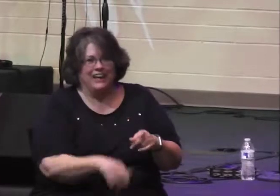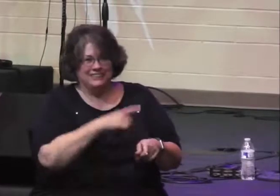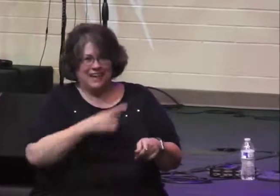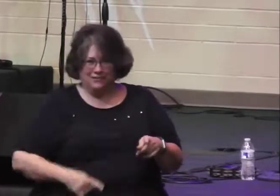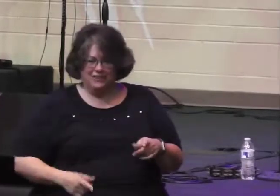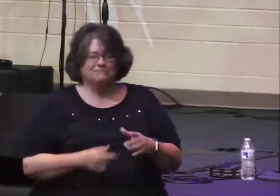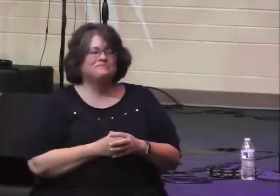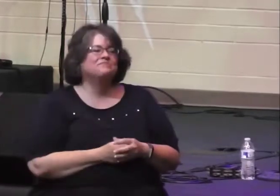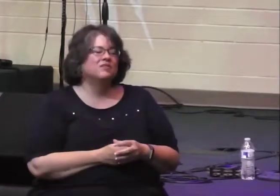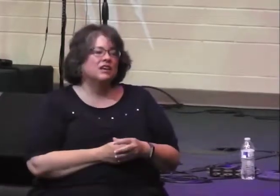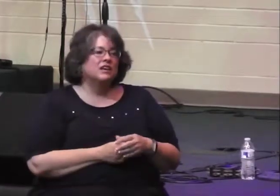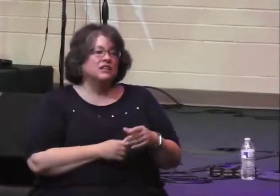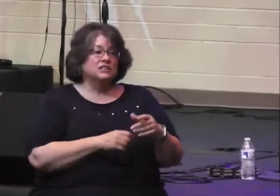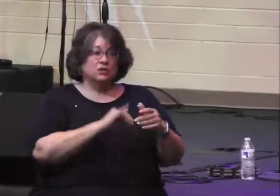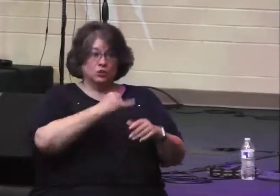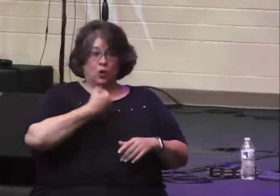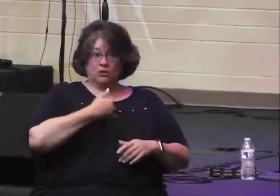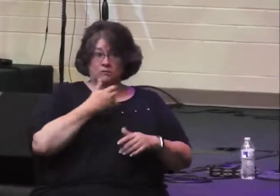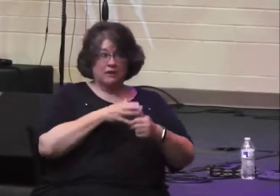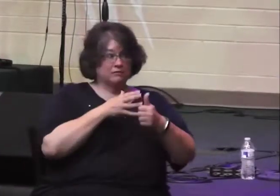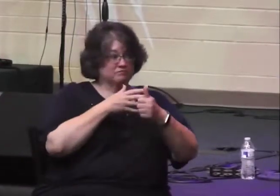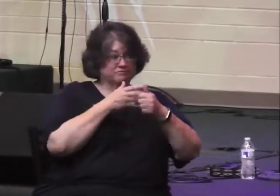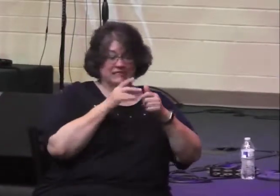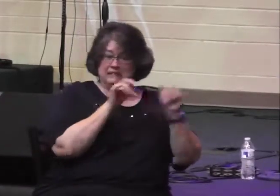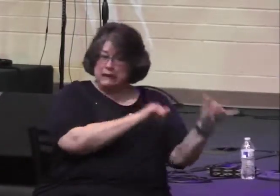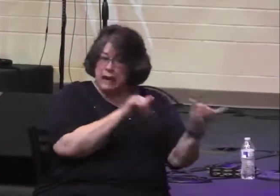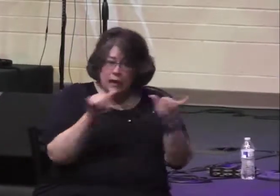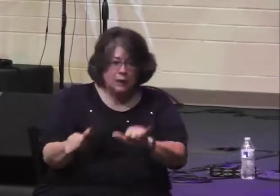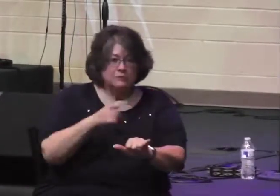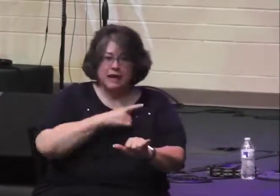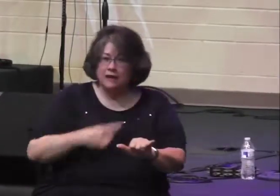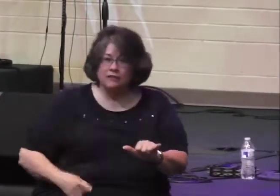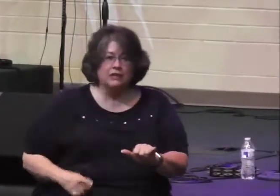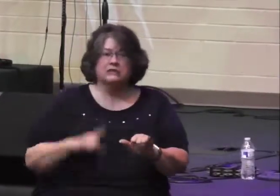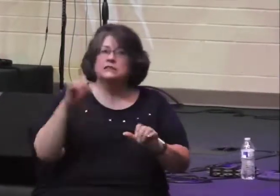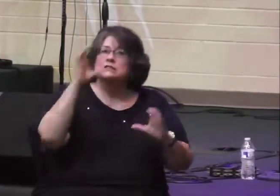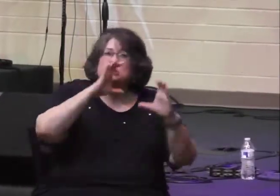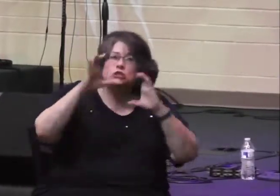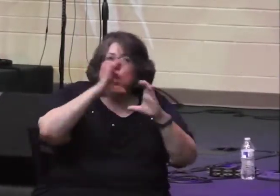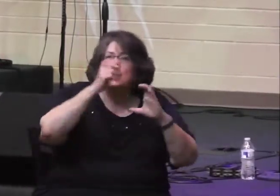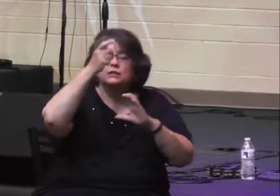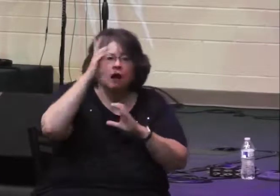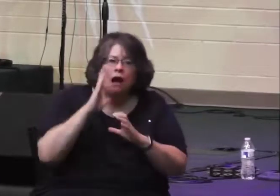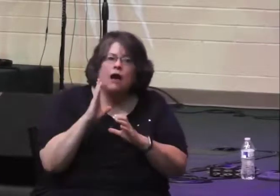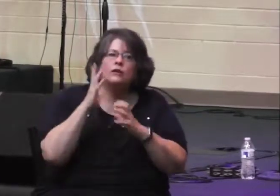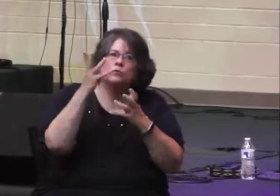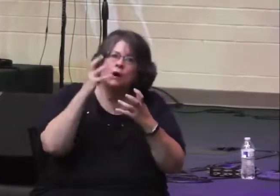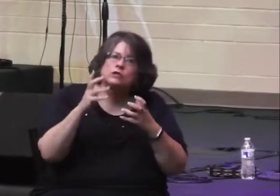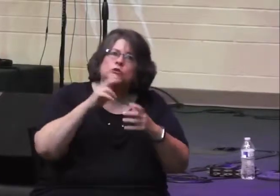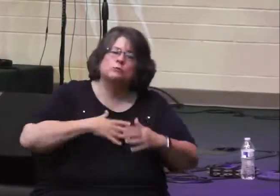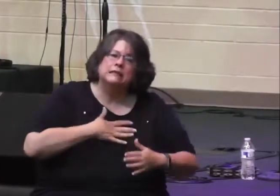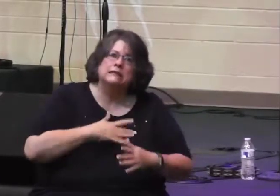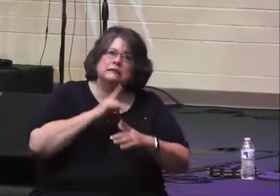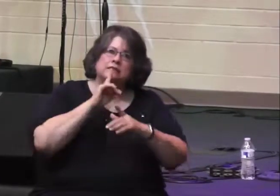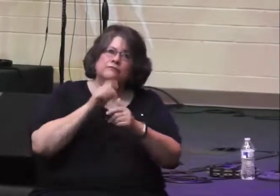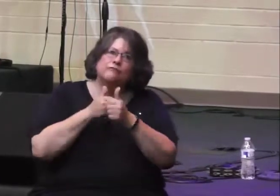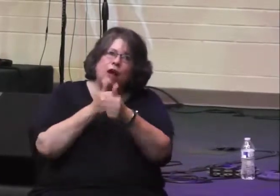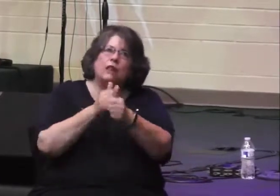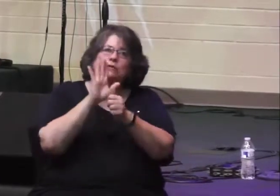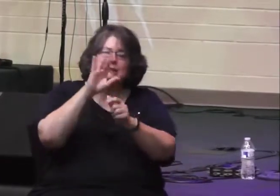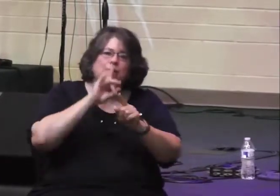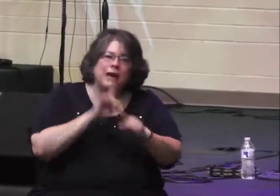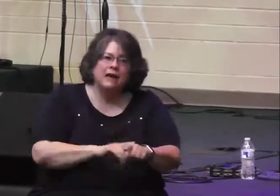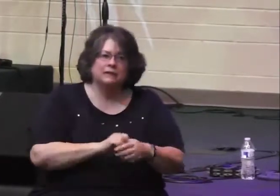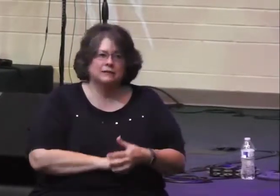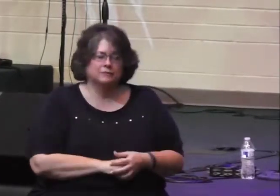But he's following the ways of David. What does that mean? Well, the next verse tells us it means he sought the God of his father